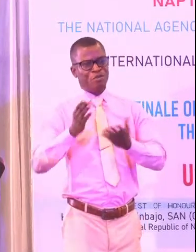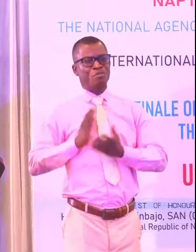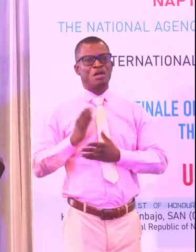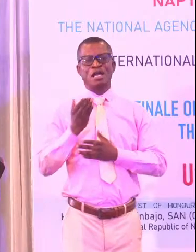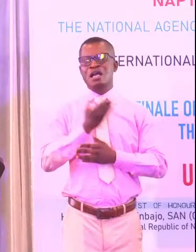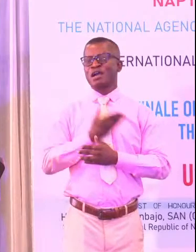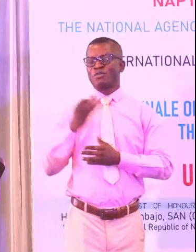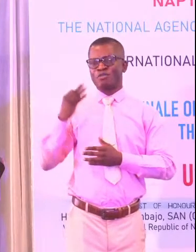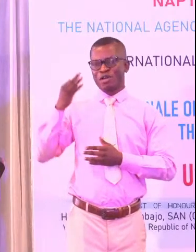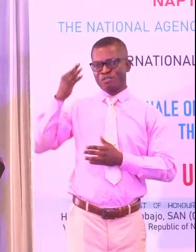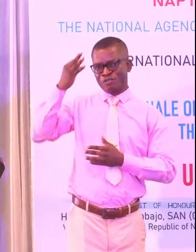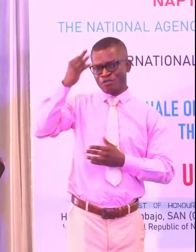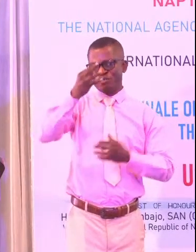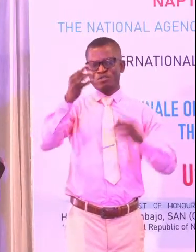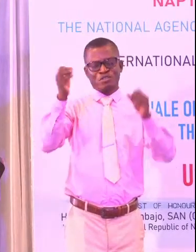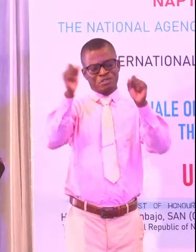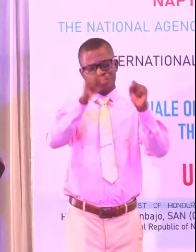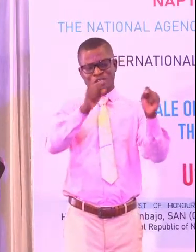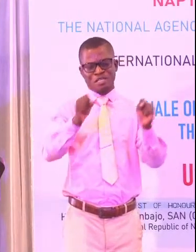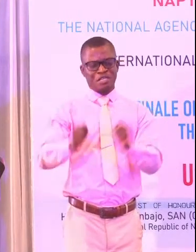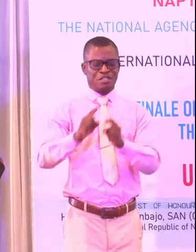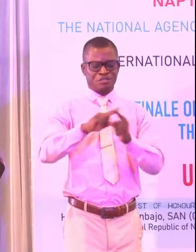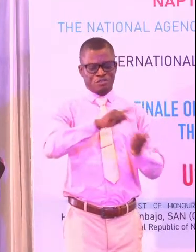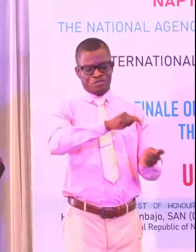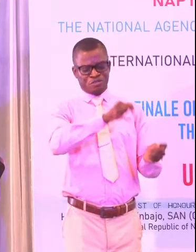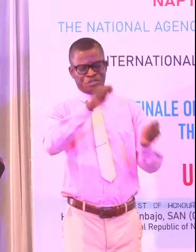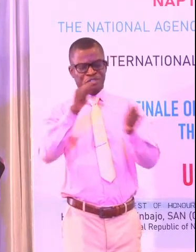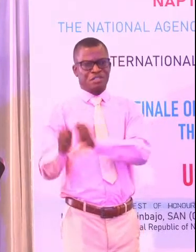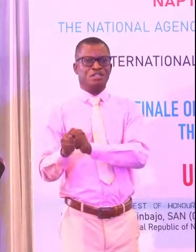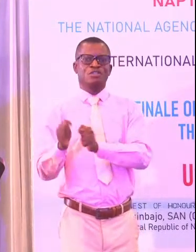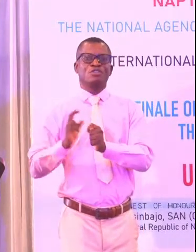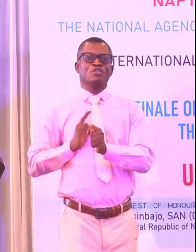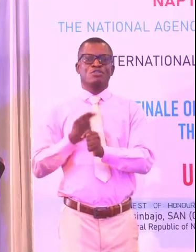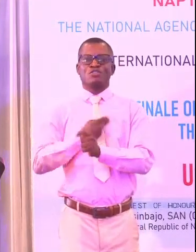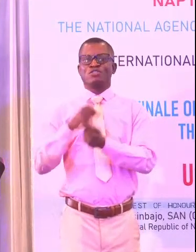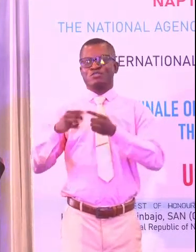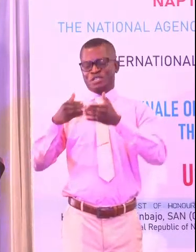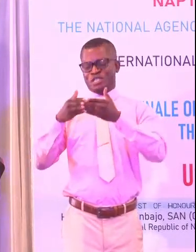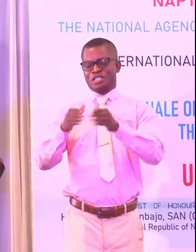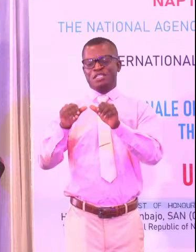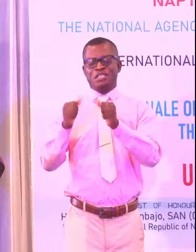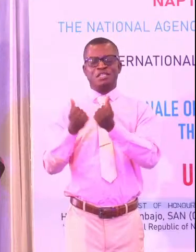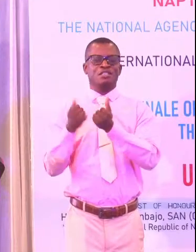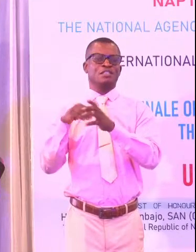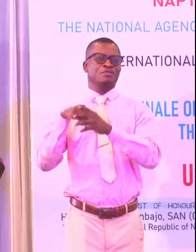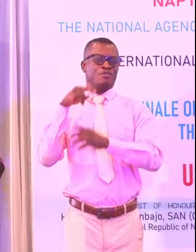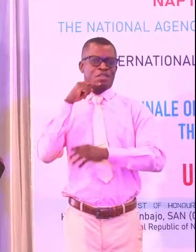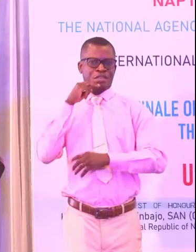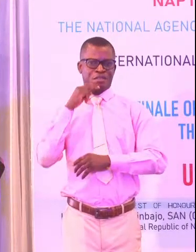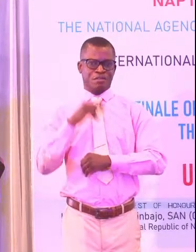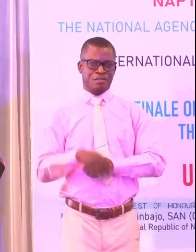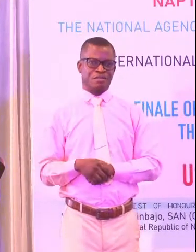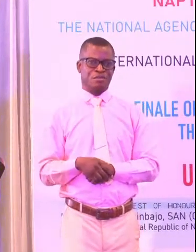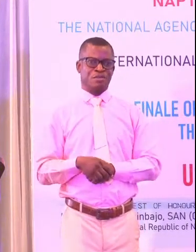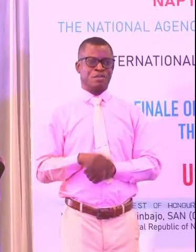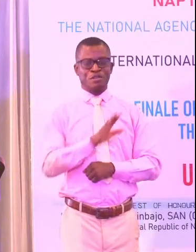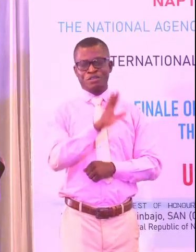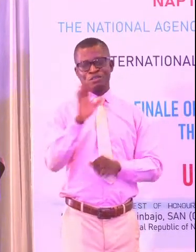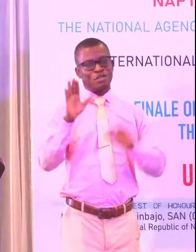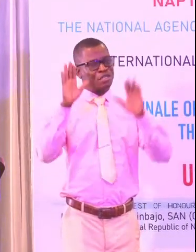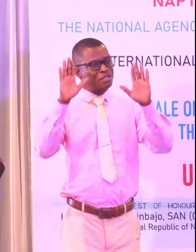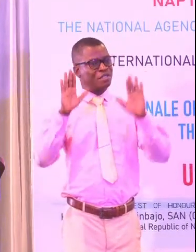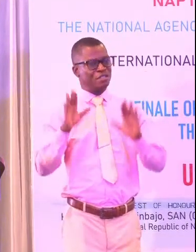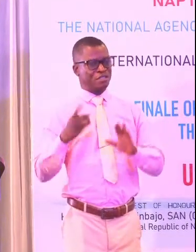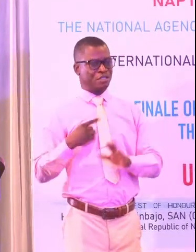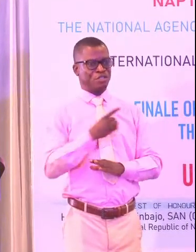strategy to transform NAPTIP to its rightful place as a leading agency in Nigeria. Your Excellencies,